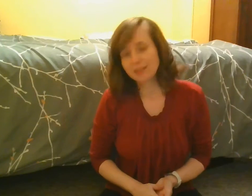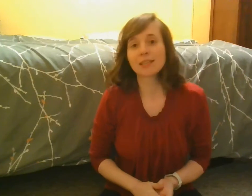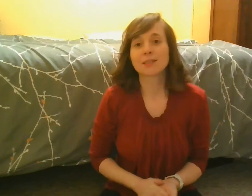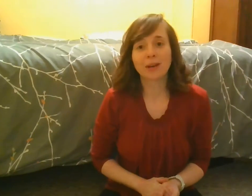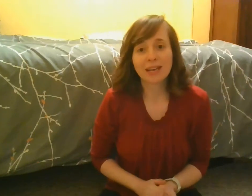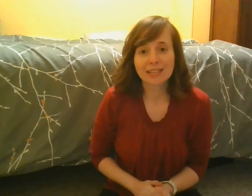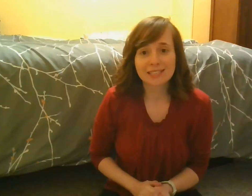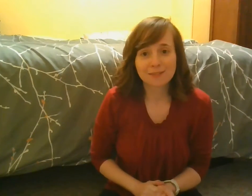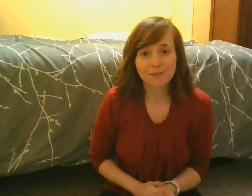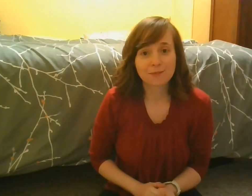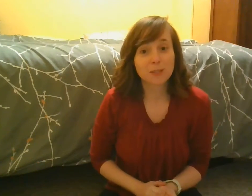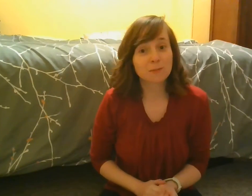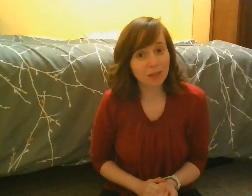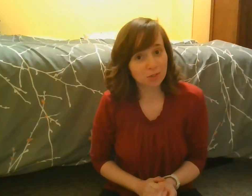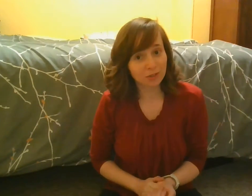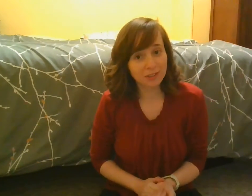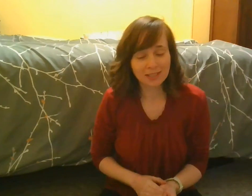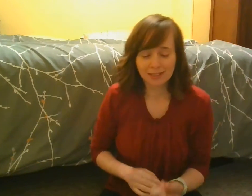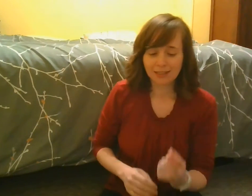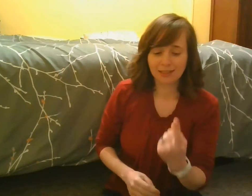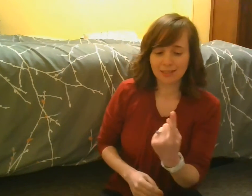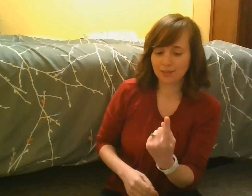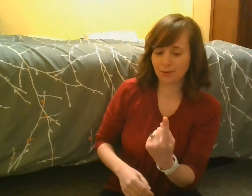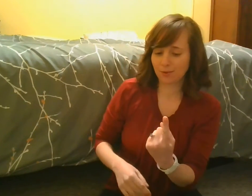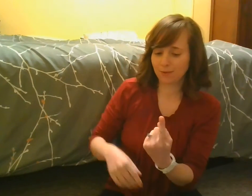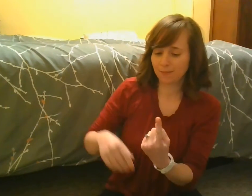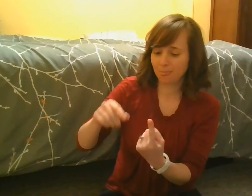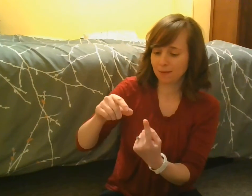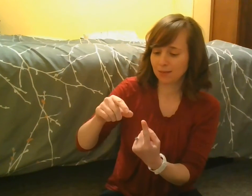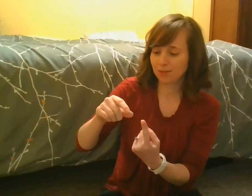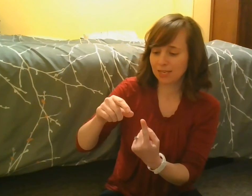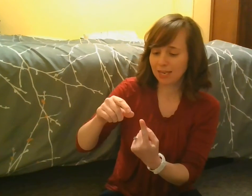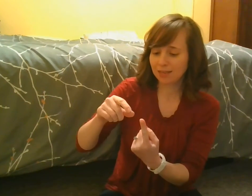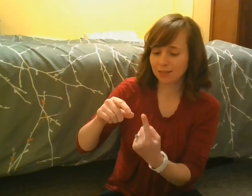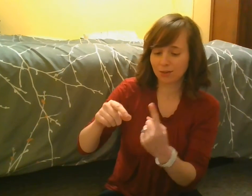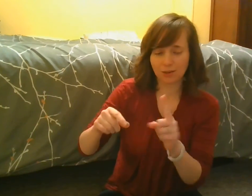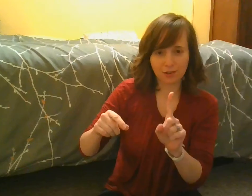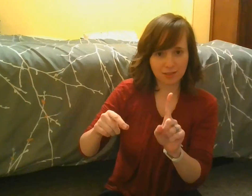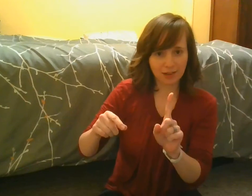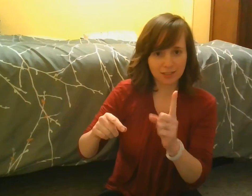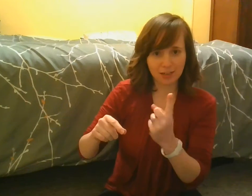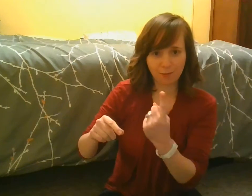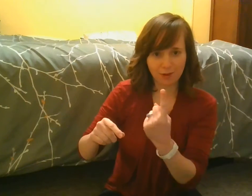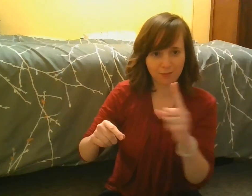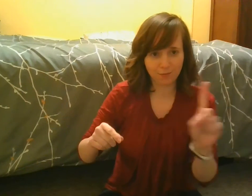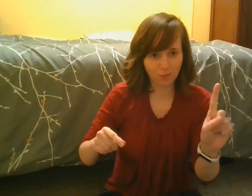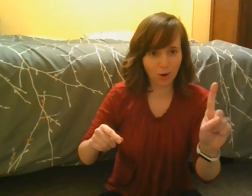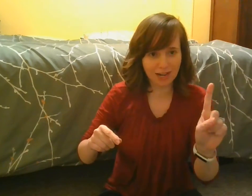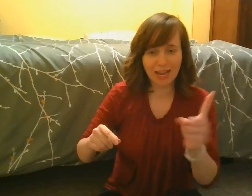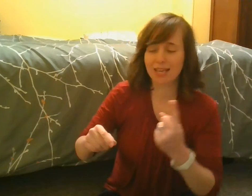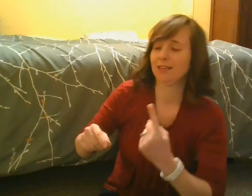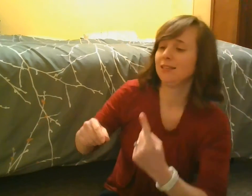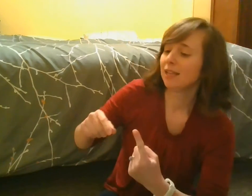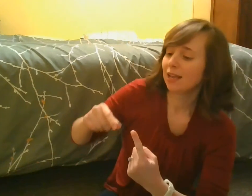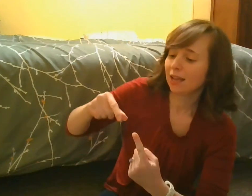Next one is special. So you take your non-dominant one hand, and